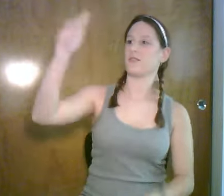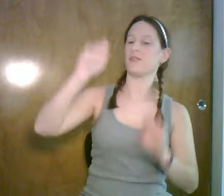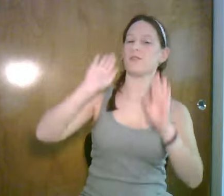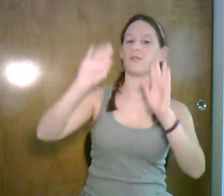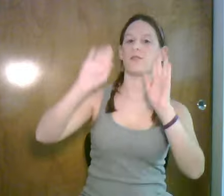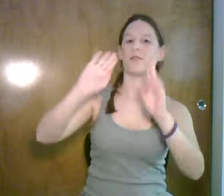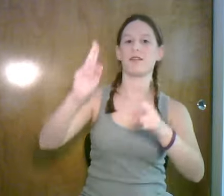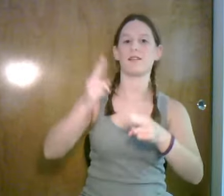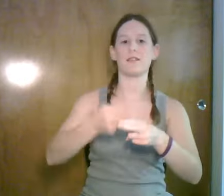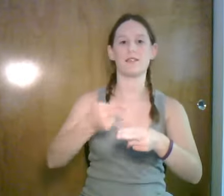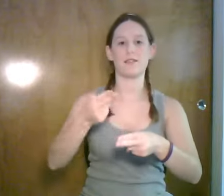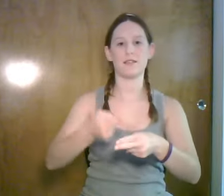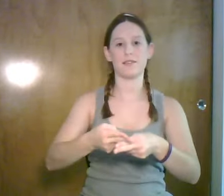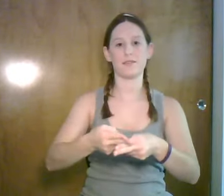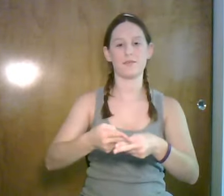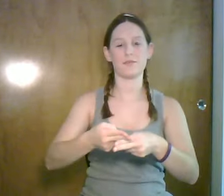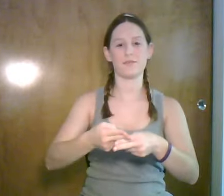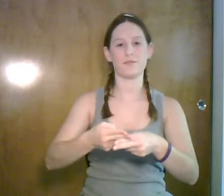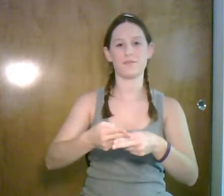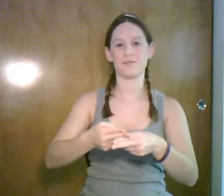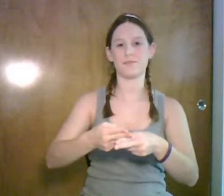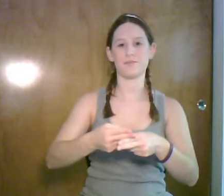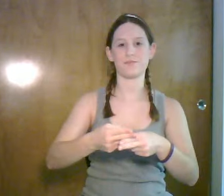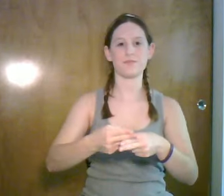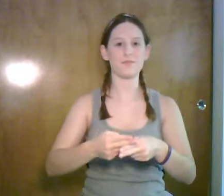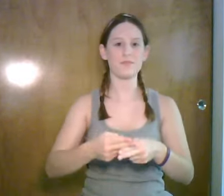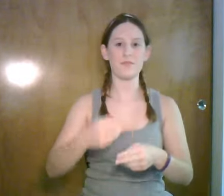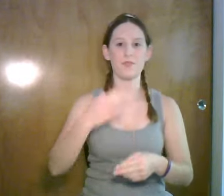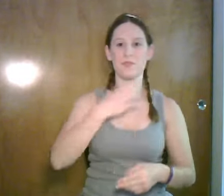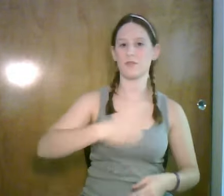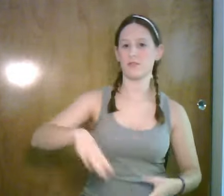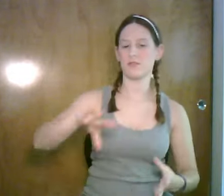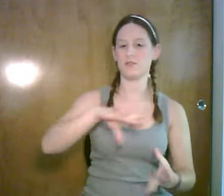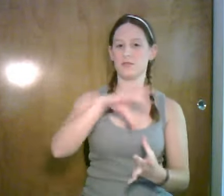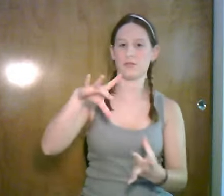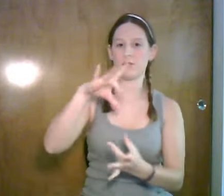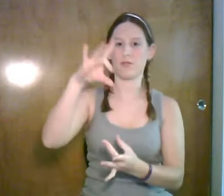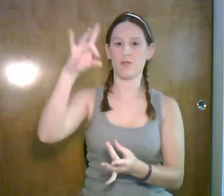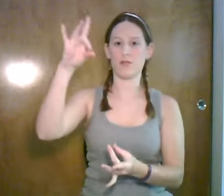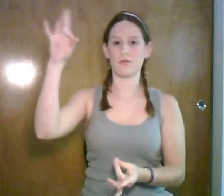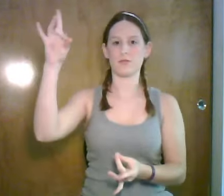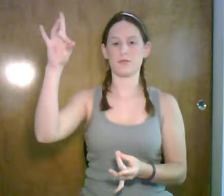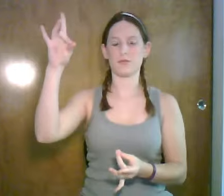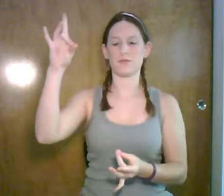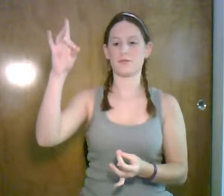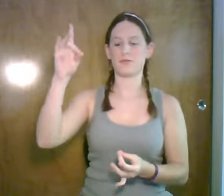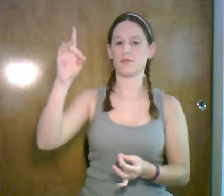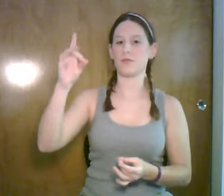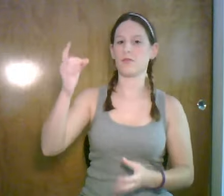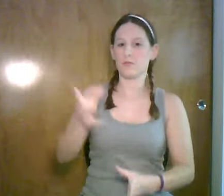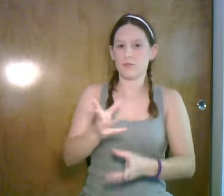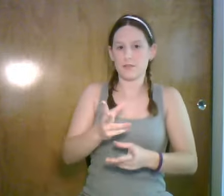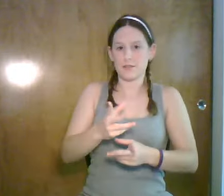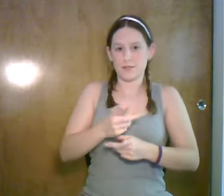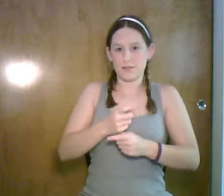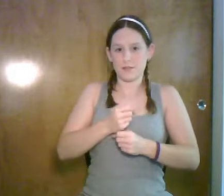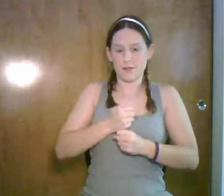In great name Hungry souls Receive